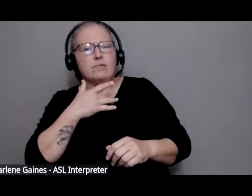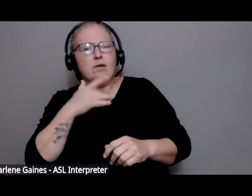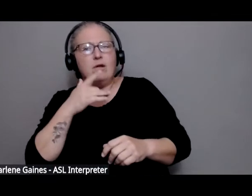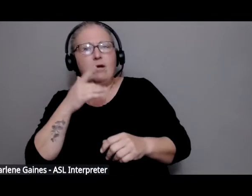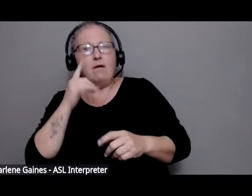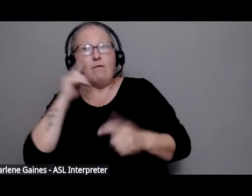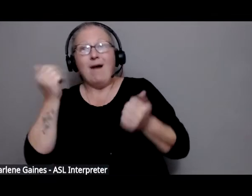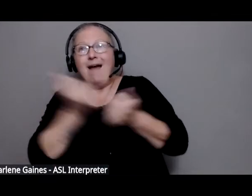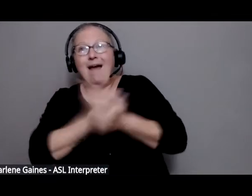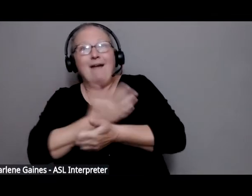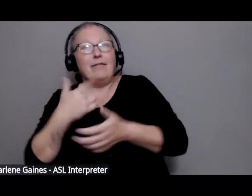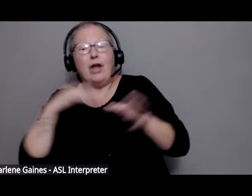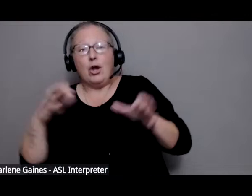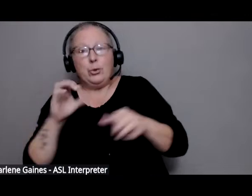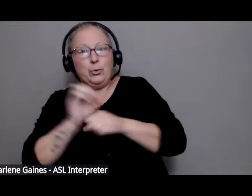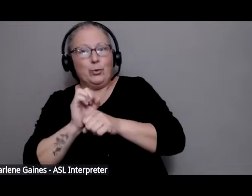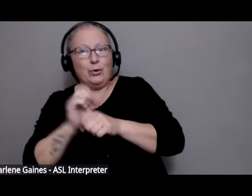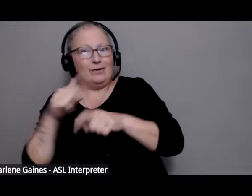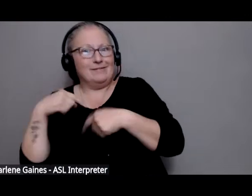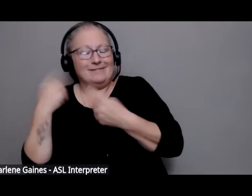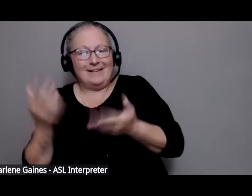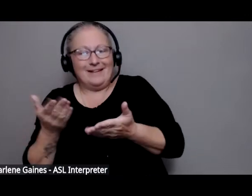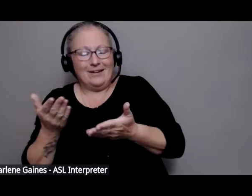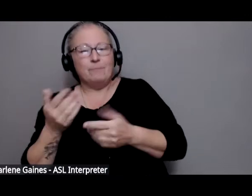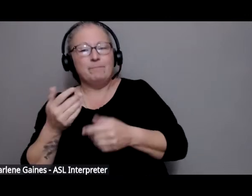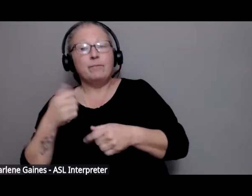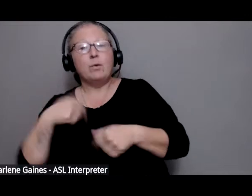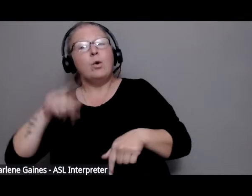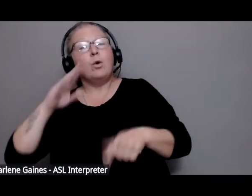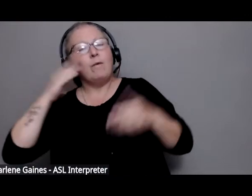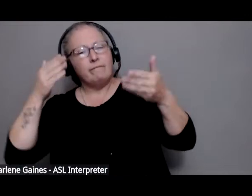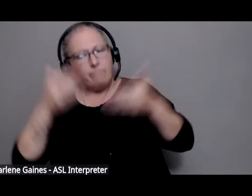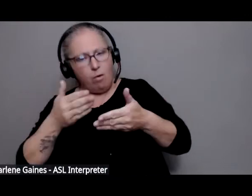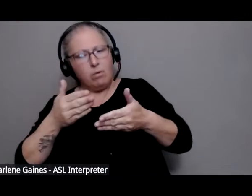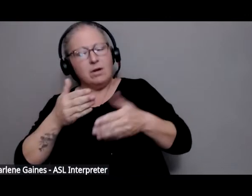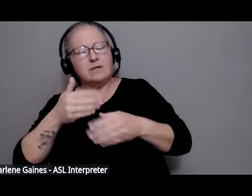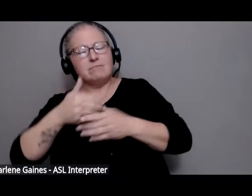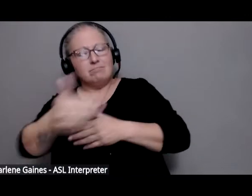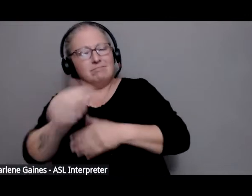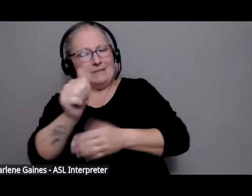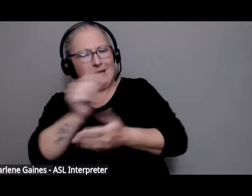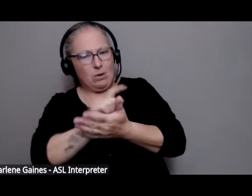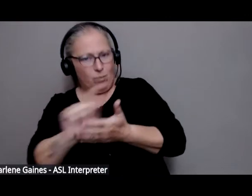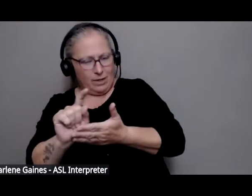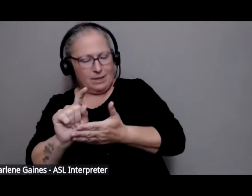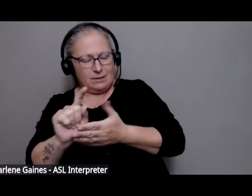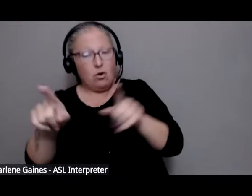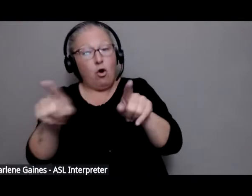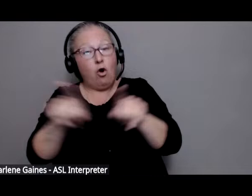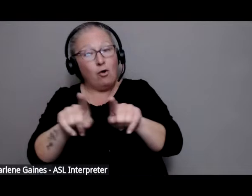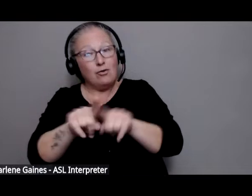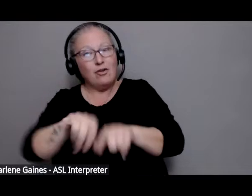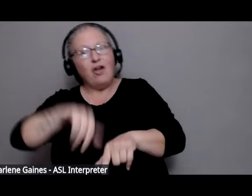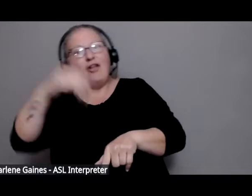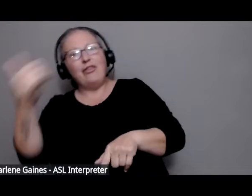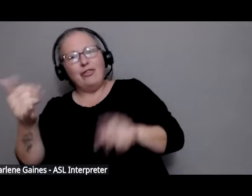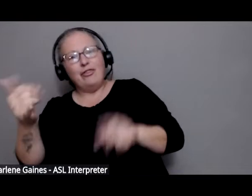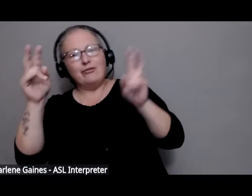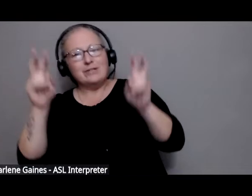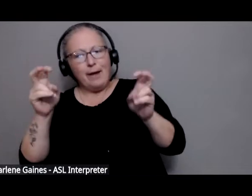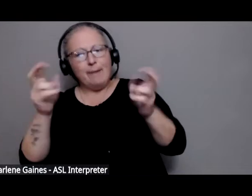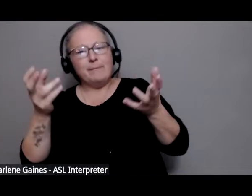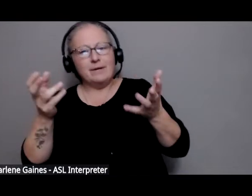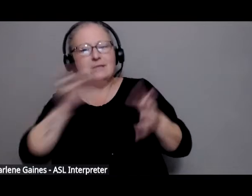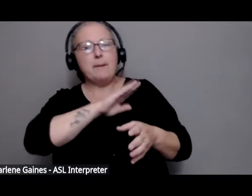here. And we're going to really focus on that over the next 10 weeks. But we also have other topics that